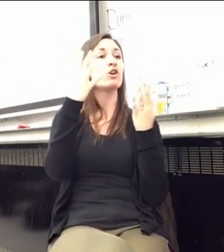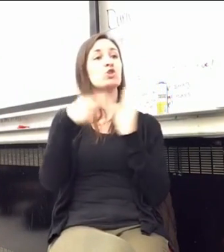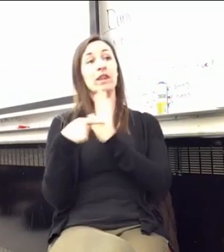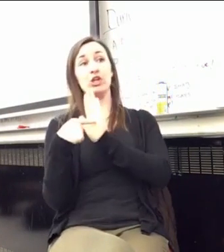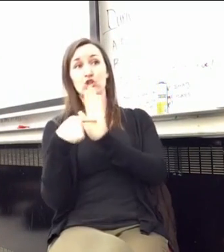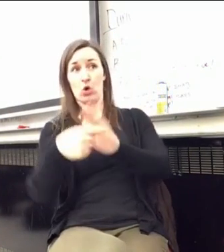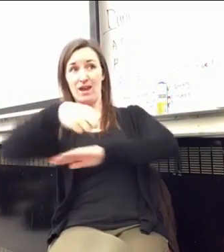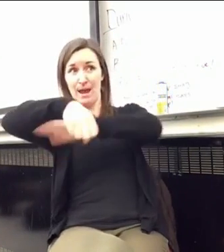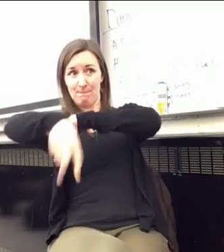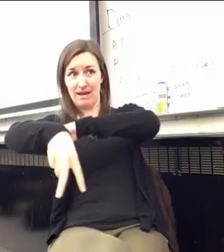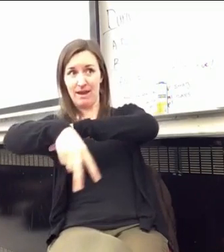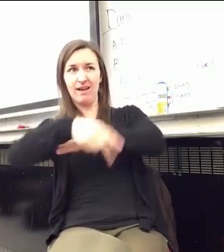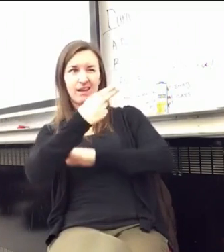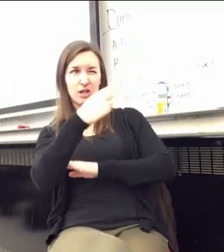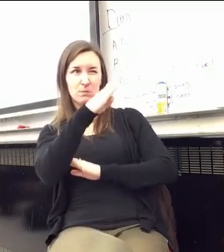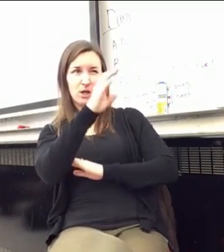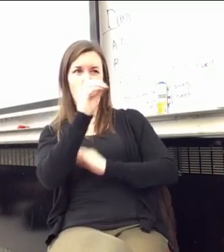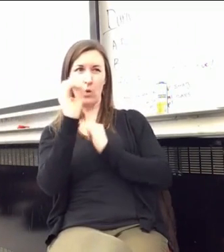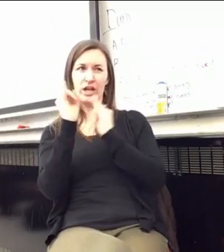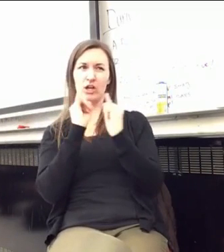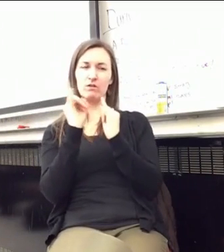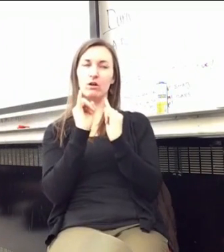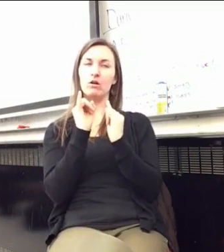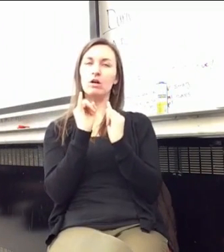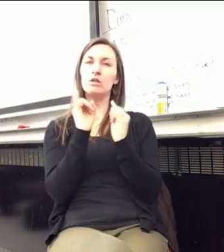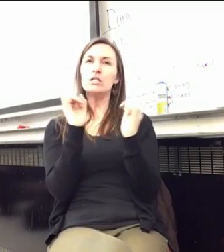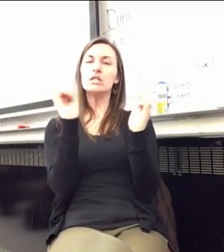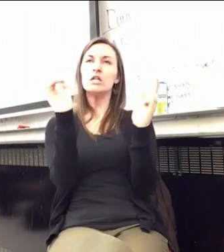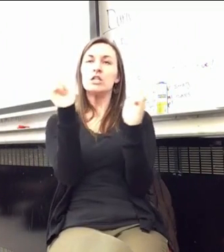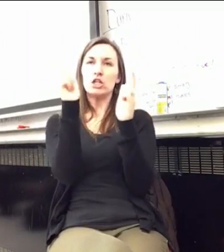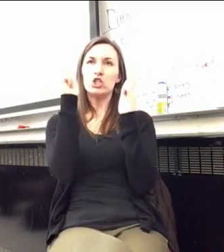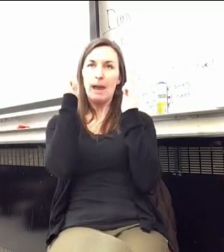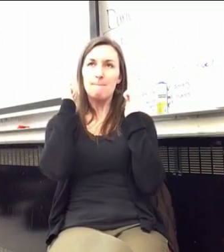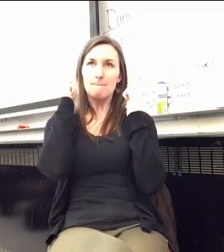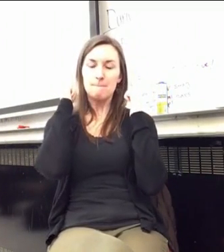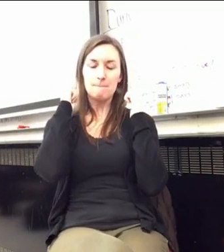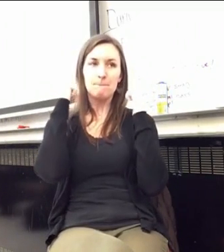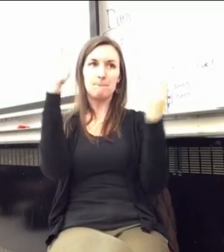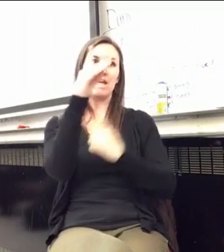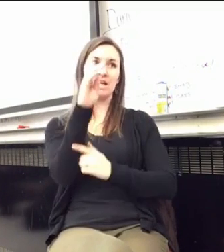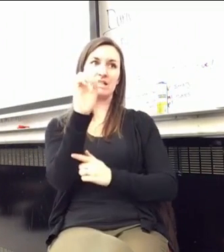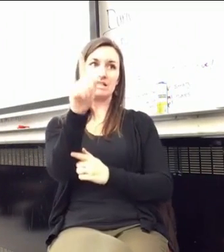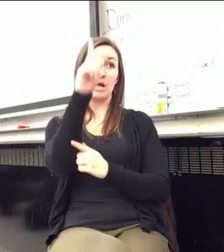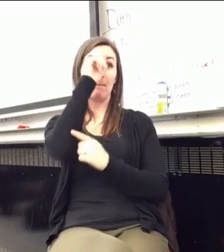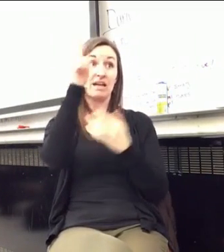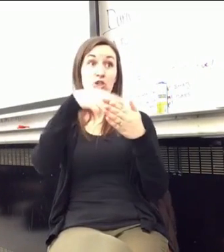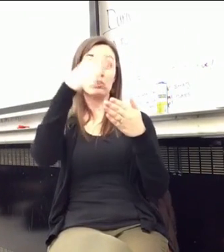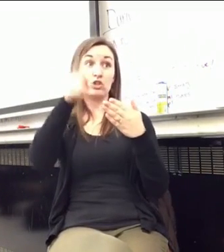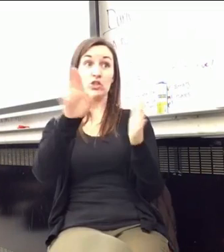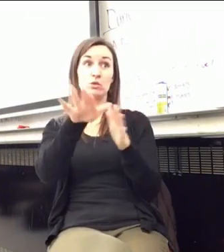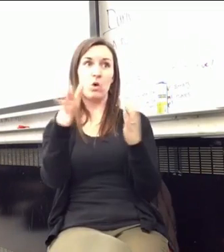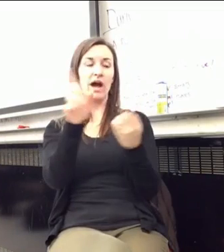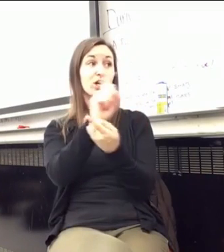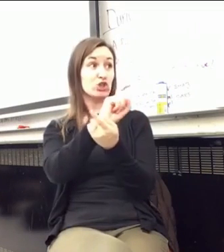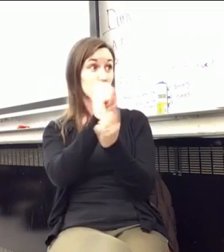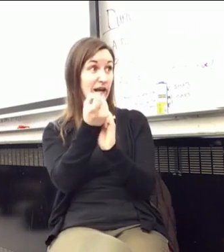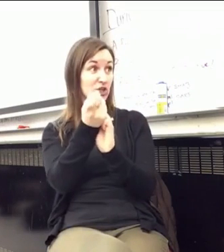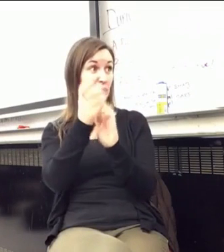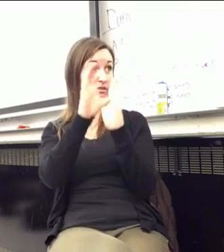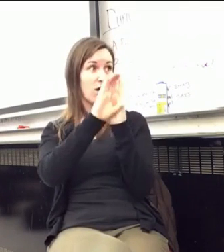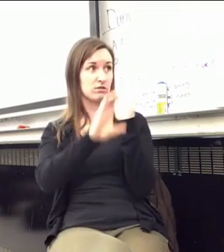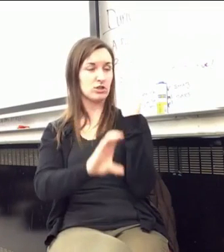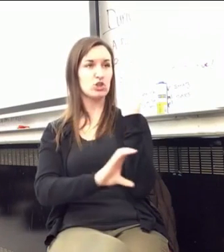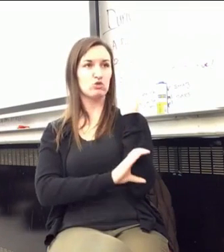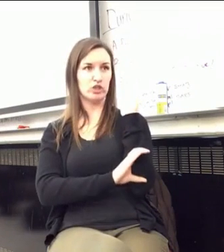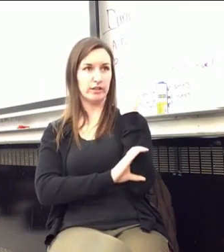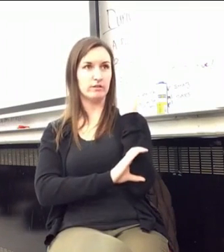premiered this, and it ends up being one of the hugest things in a long time because it would result in a change in the Constitution. So basically